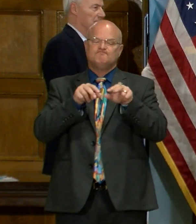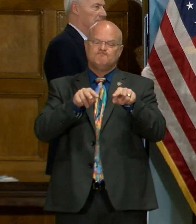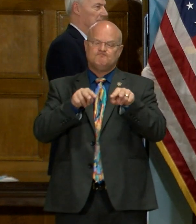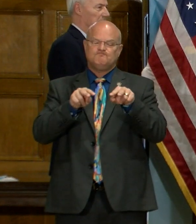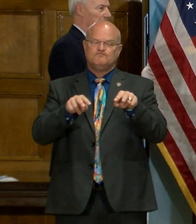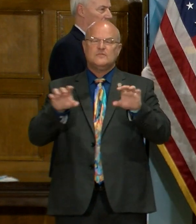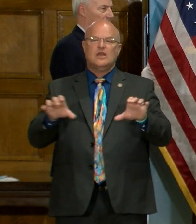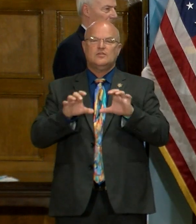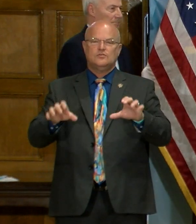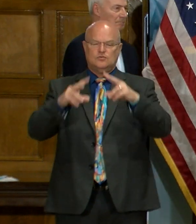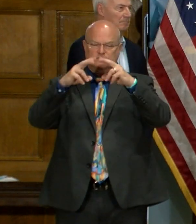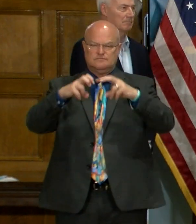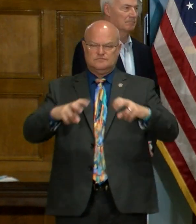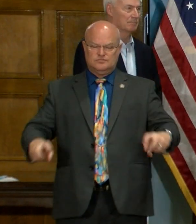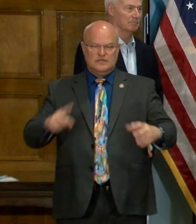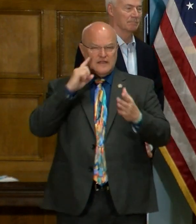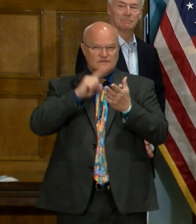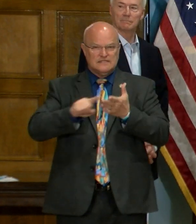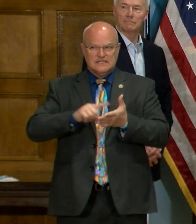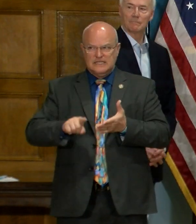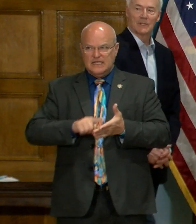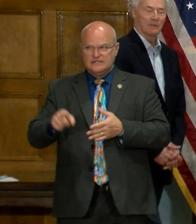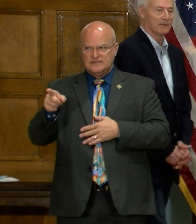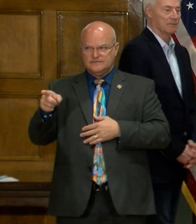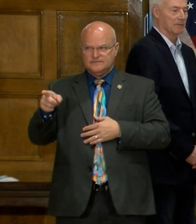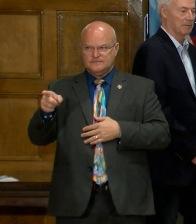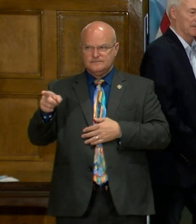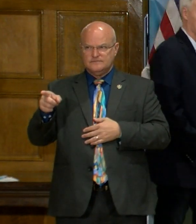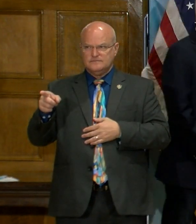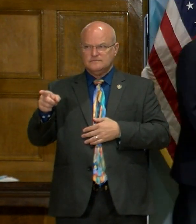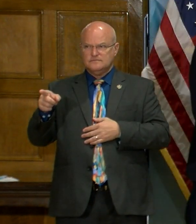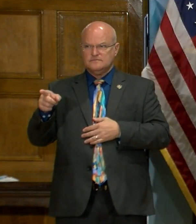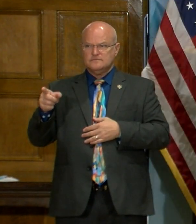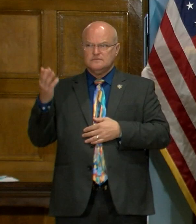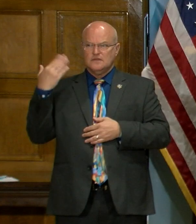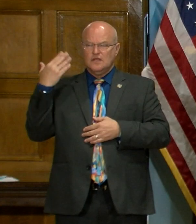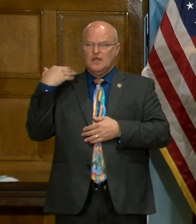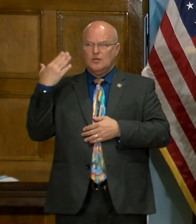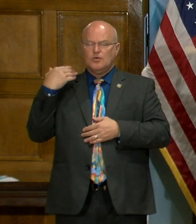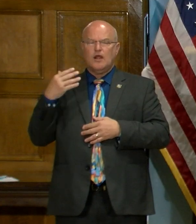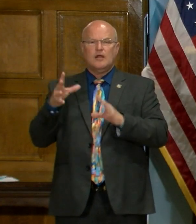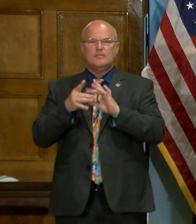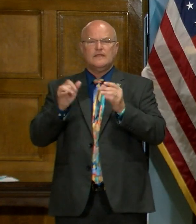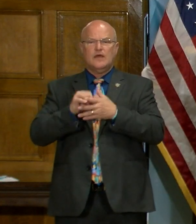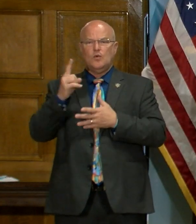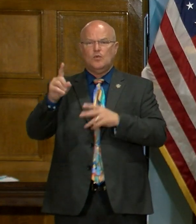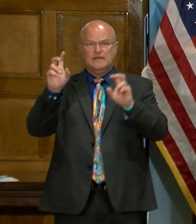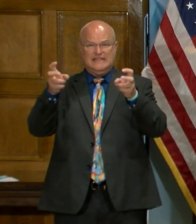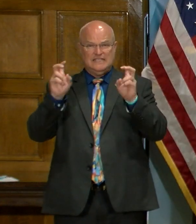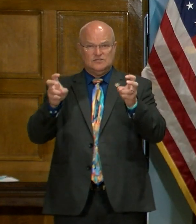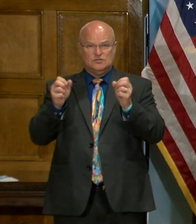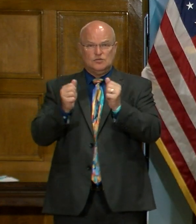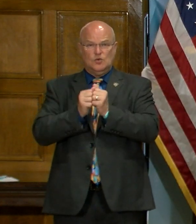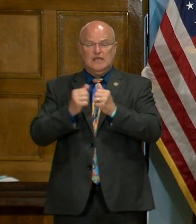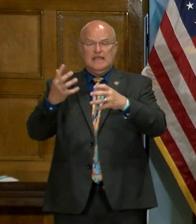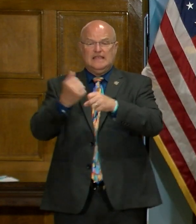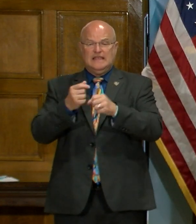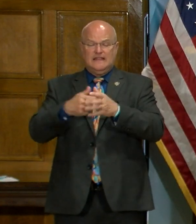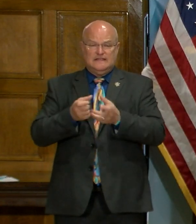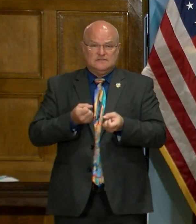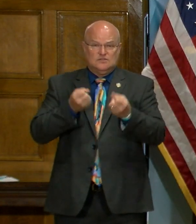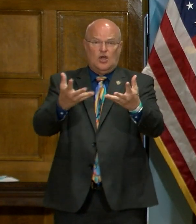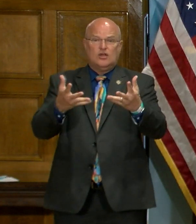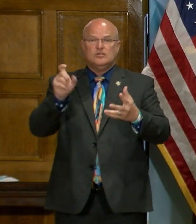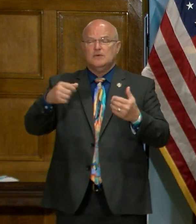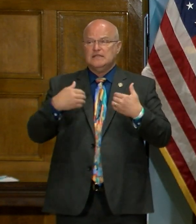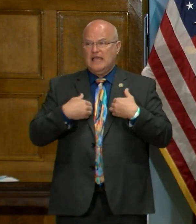monitor that and do the forensic investigation. In a prior briefing that one of the issues with getting this launched was